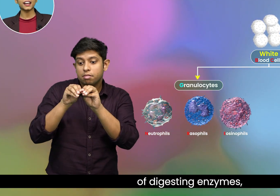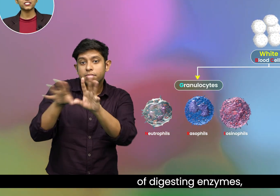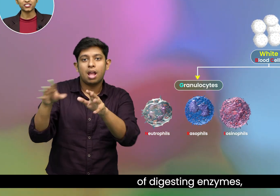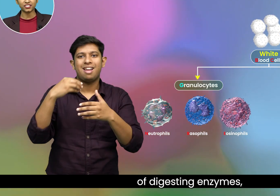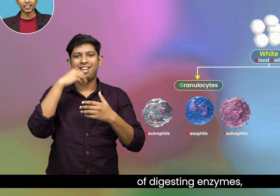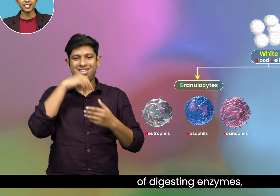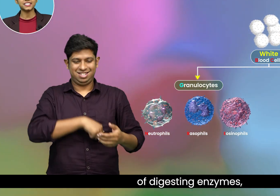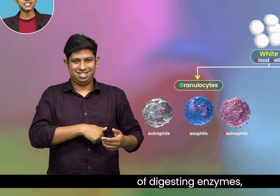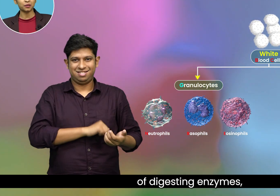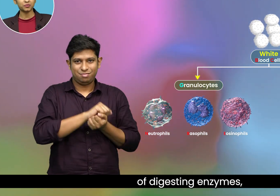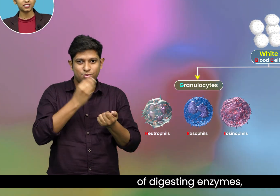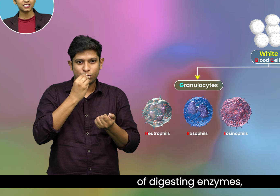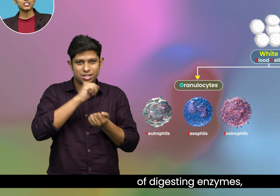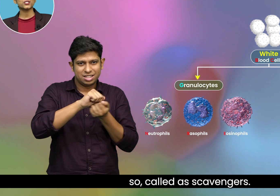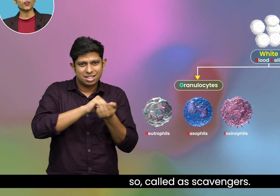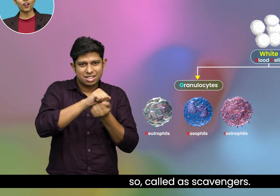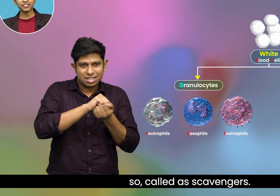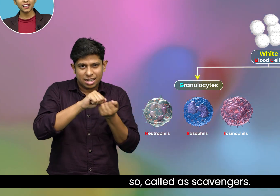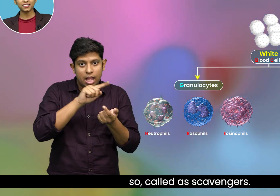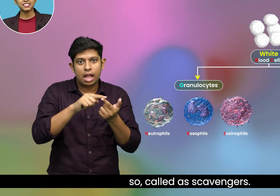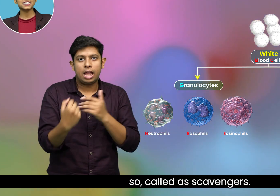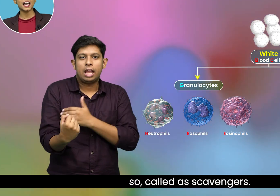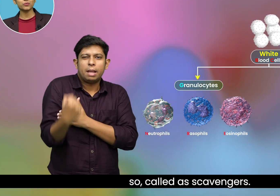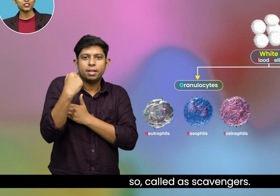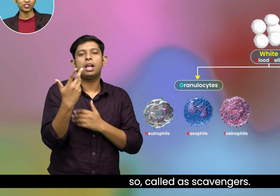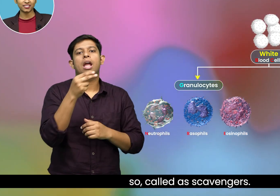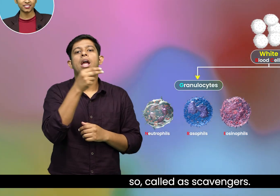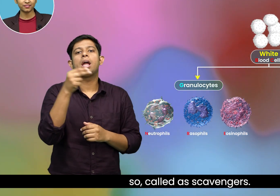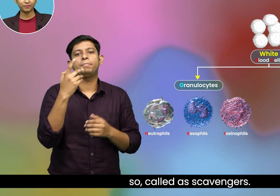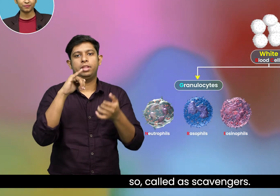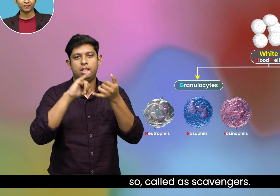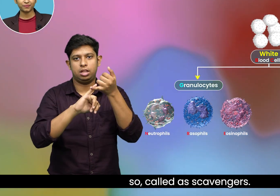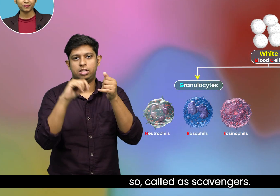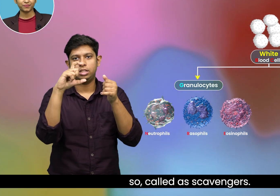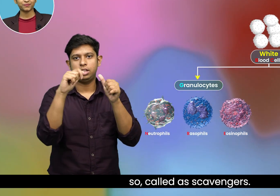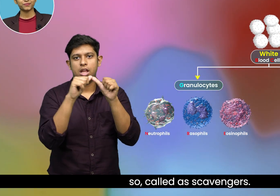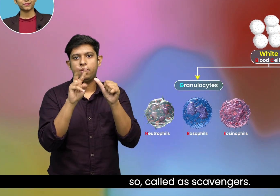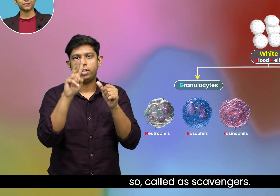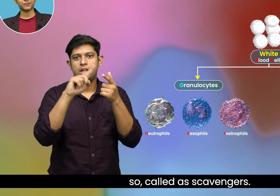of digesting enzymes, so called as scavengers.